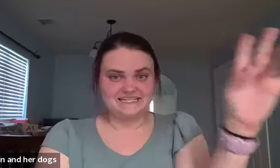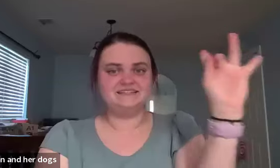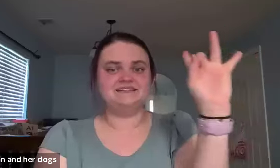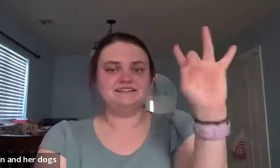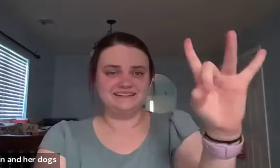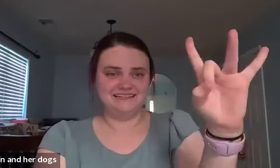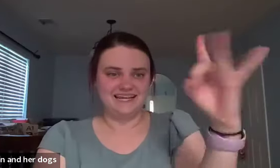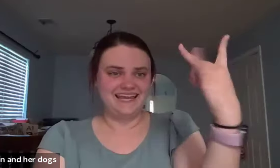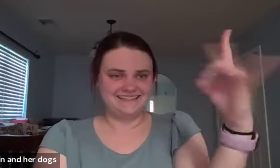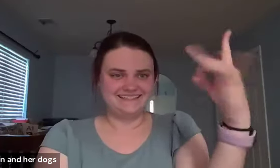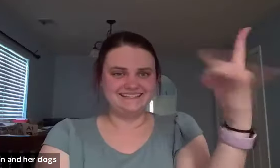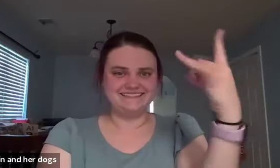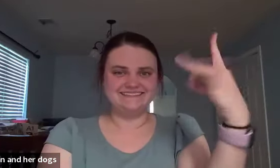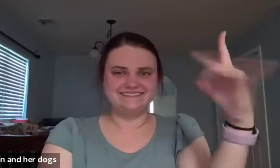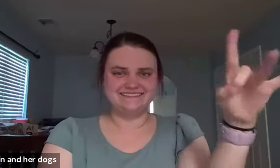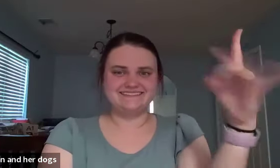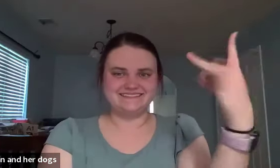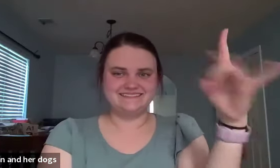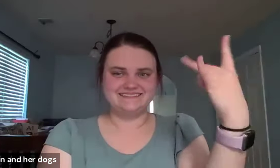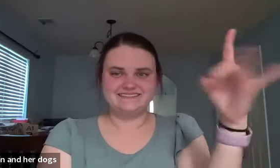18. 18.